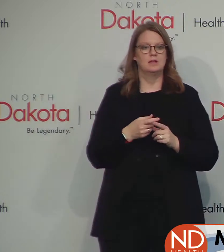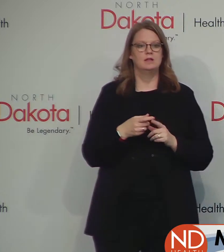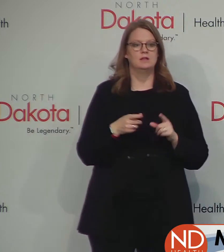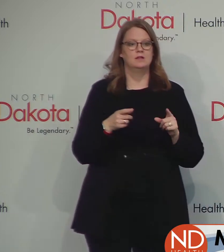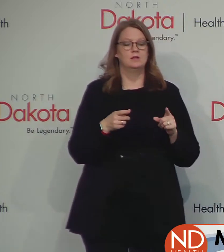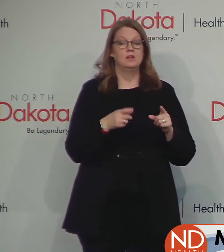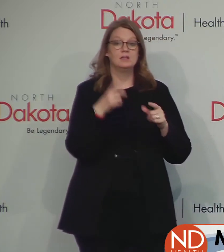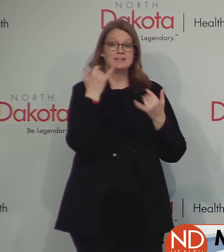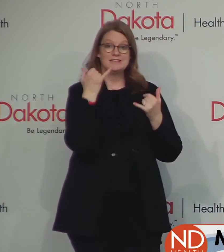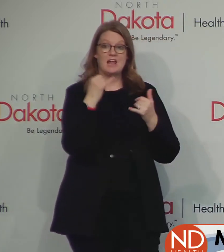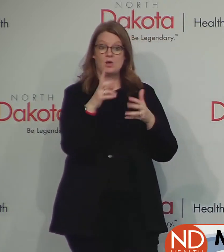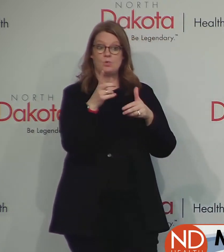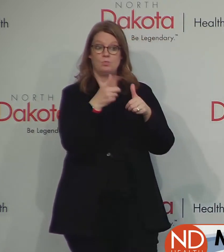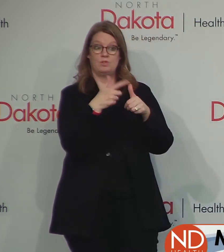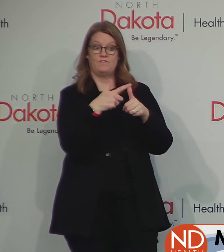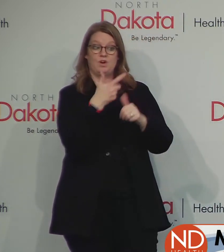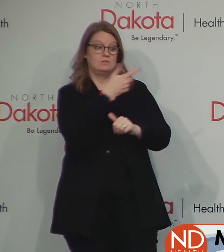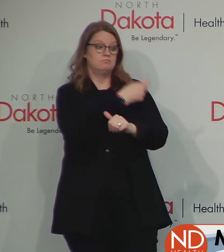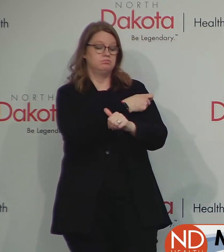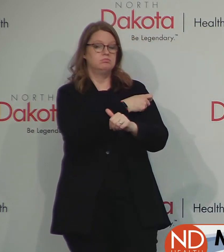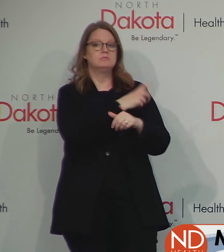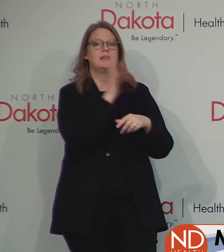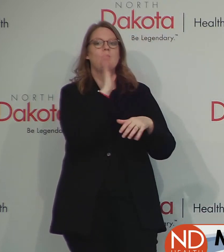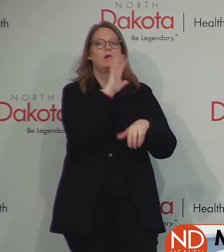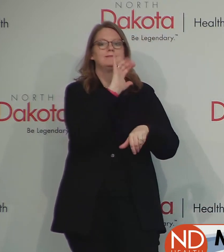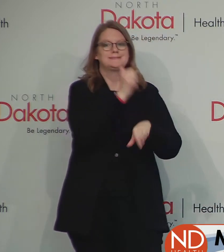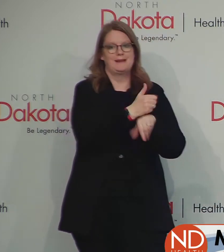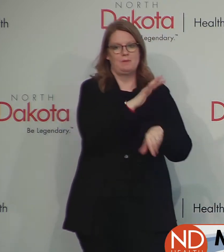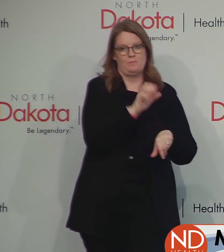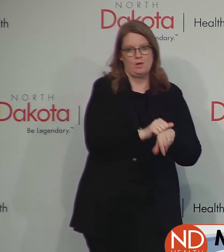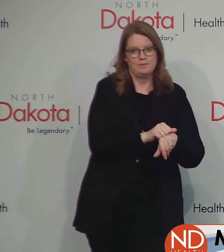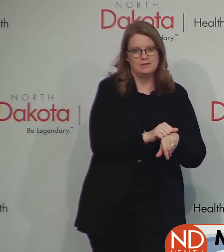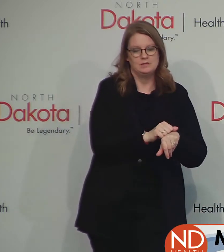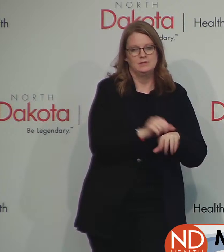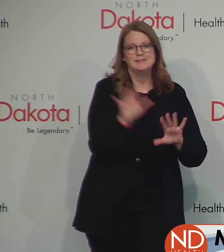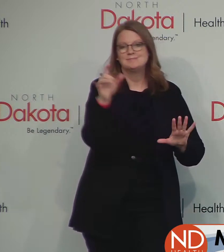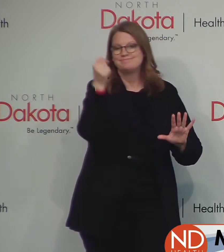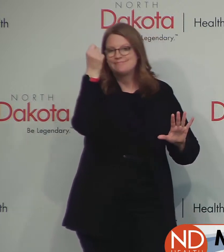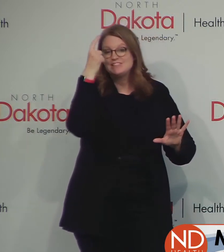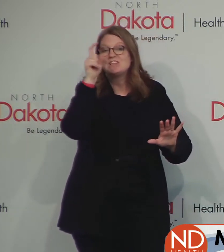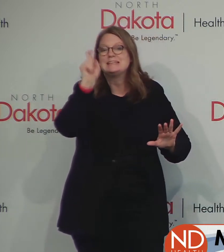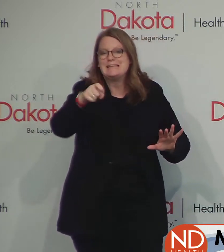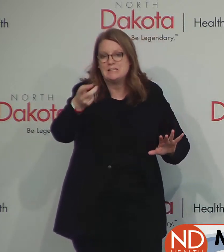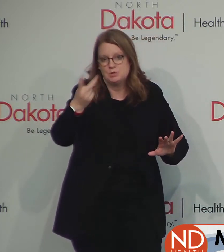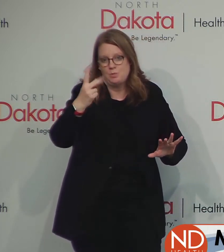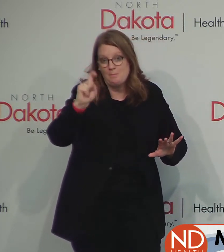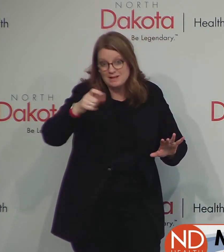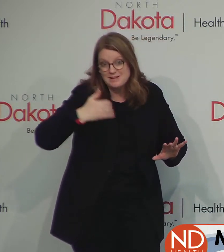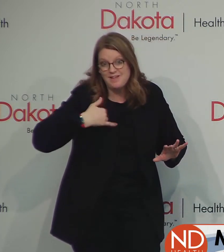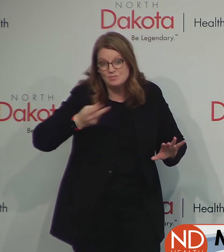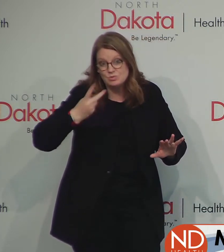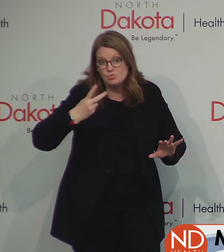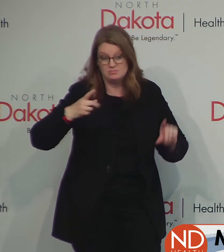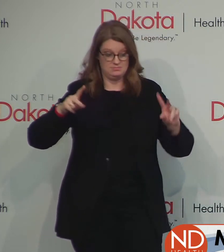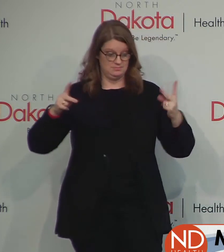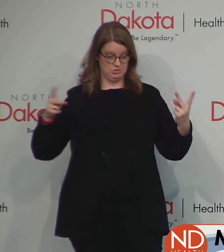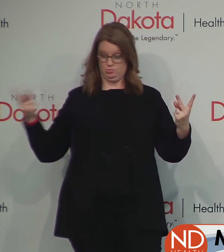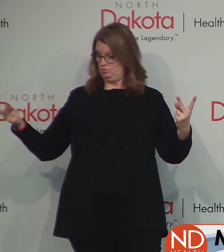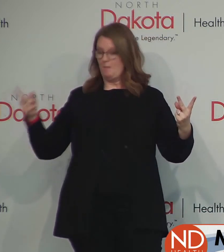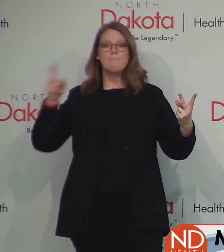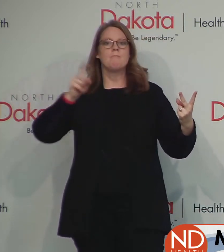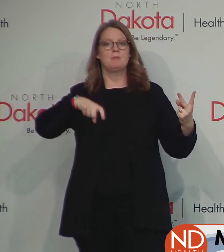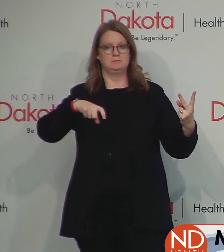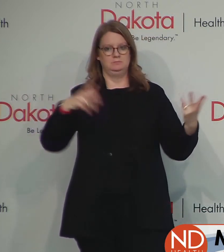second doses at the time of first doses, but please don't forget, because you really do need 2 doses to ensure optimal protection for the